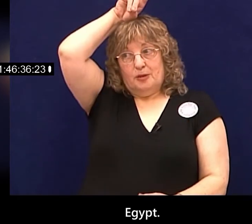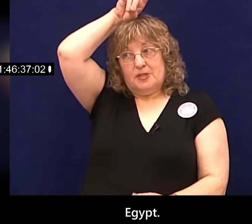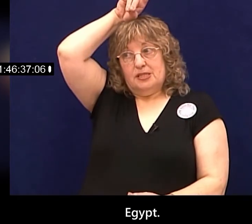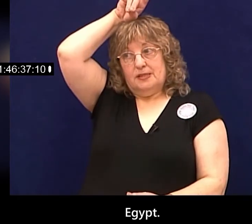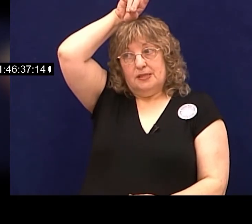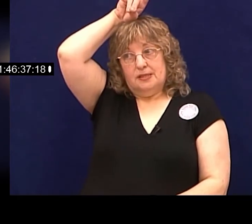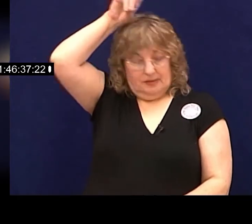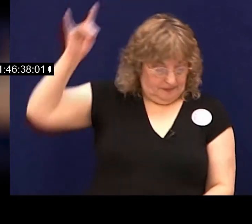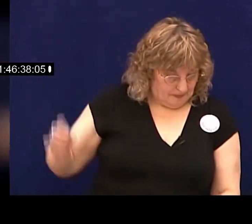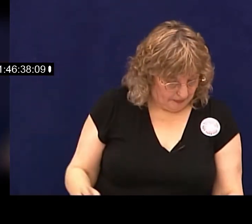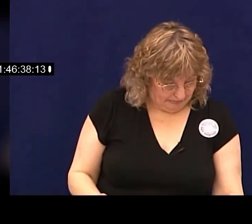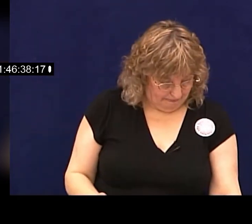Egypt.